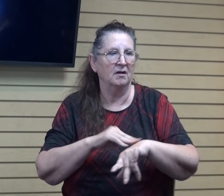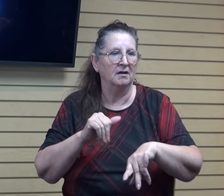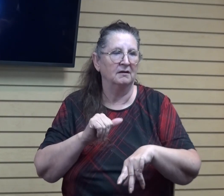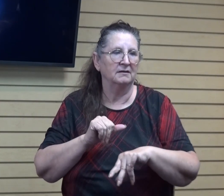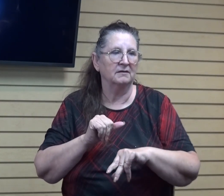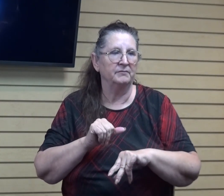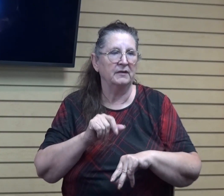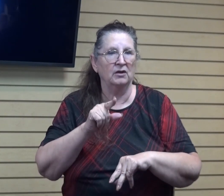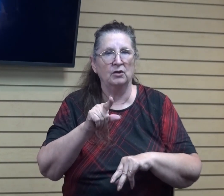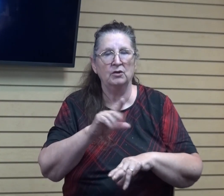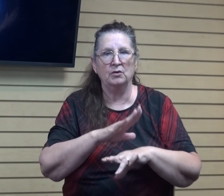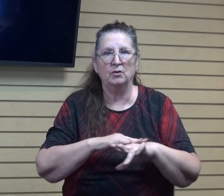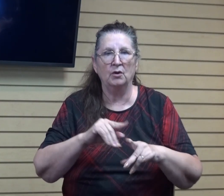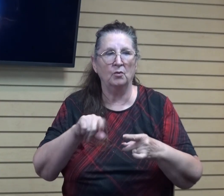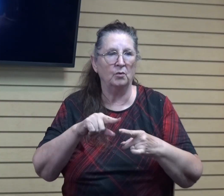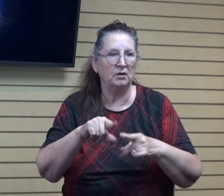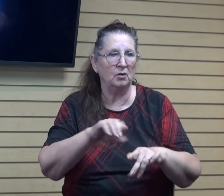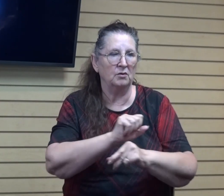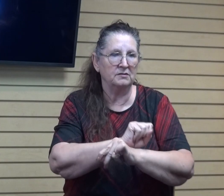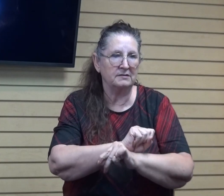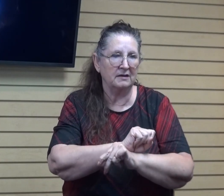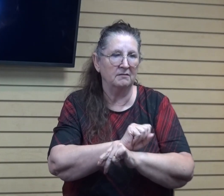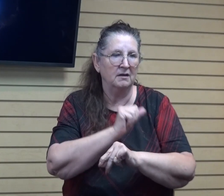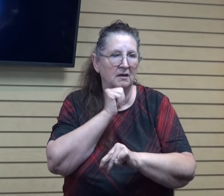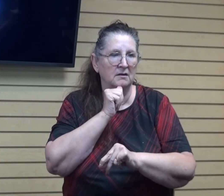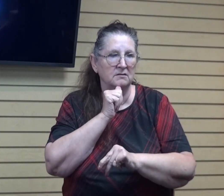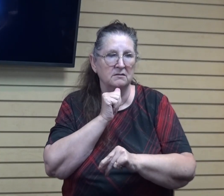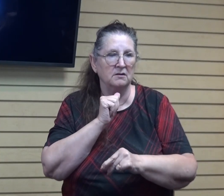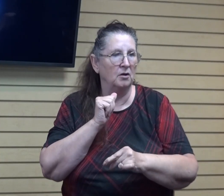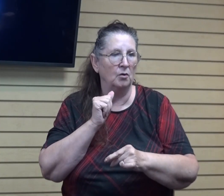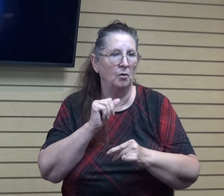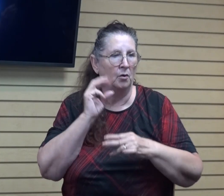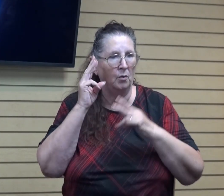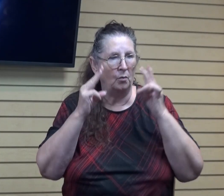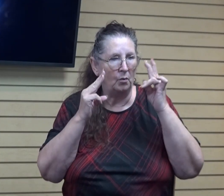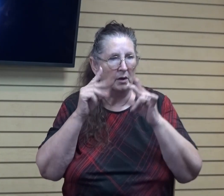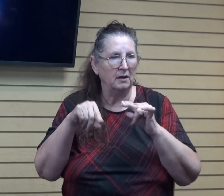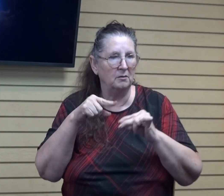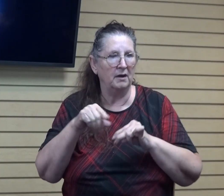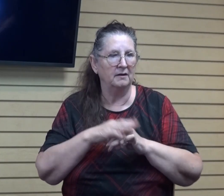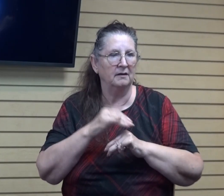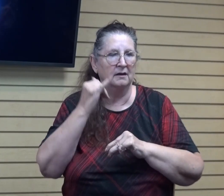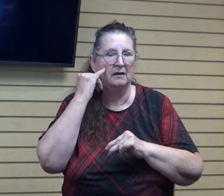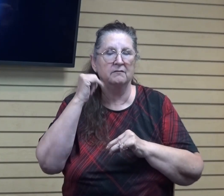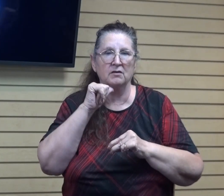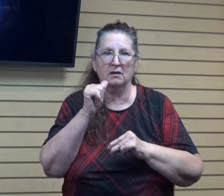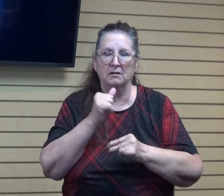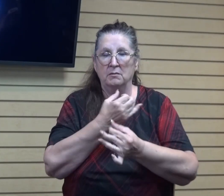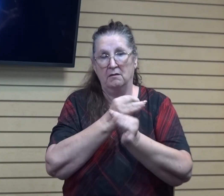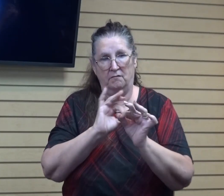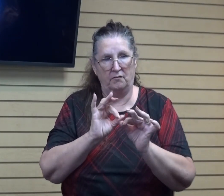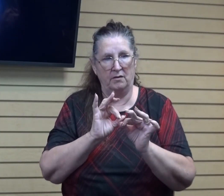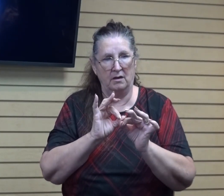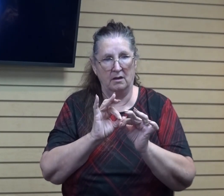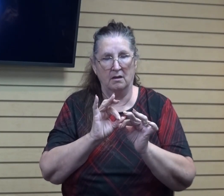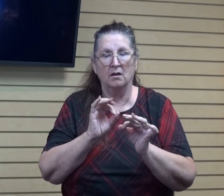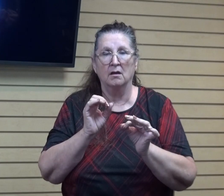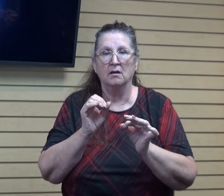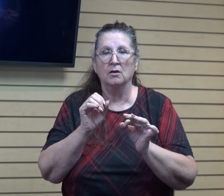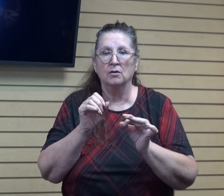you called while a slave? Do not be concerned about it, but if you can be made free, rather use it. For